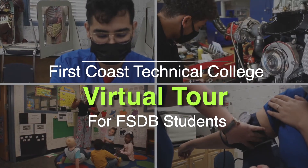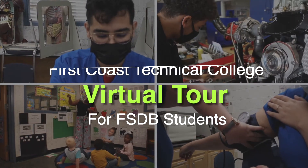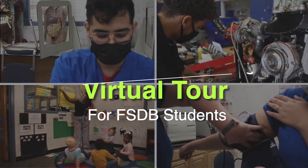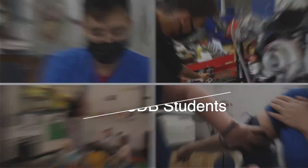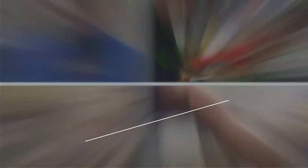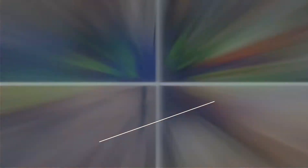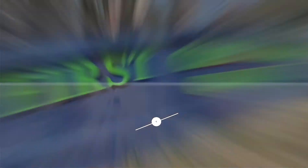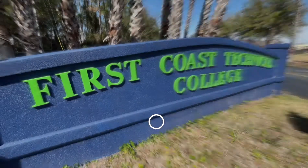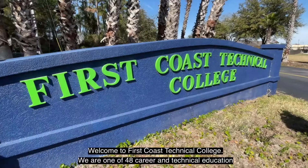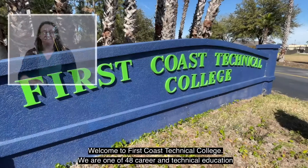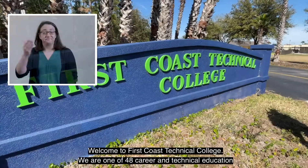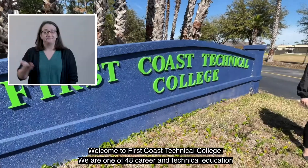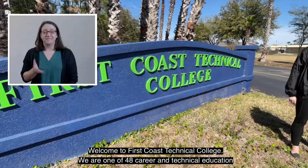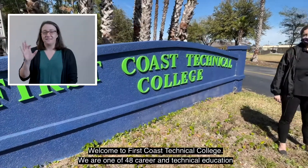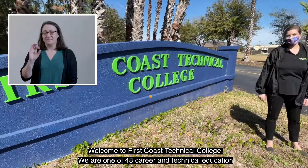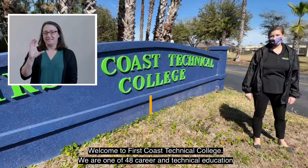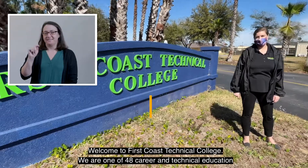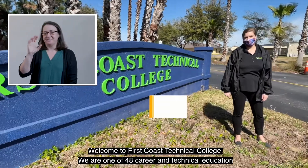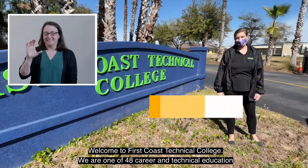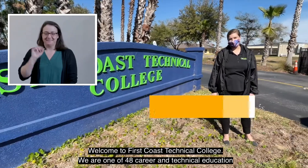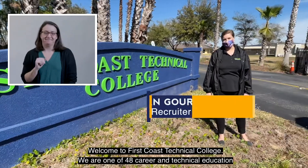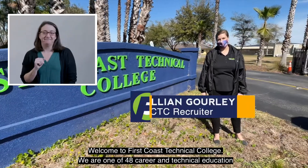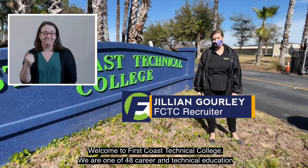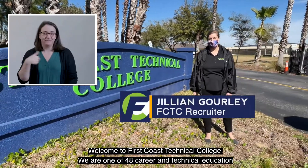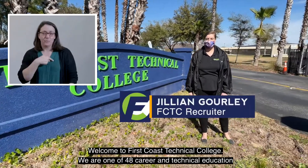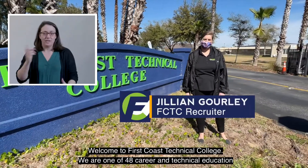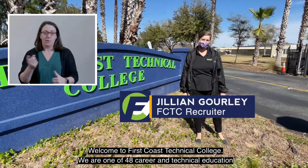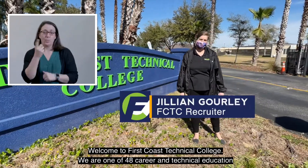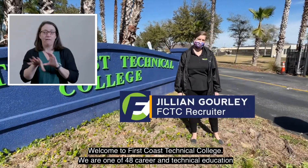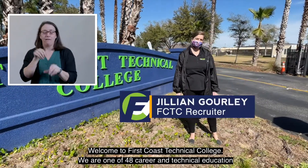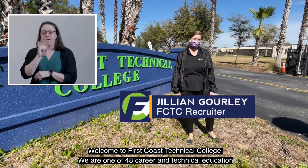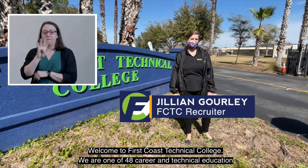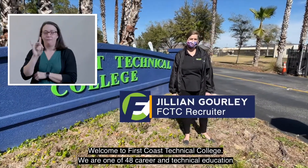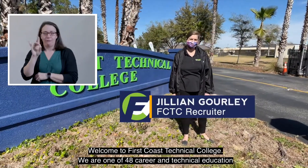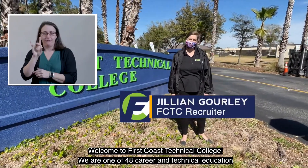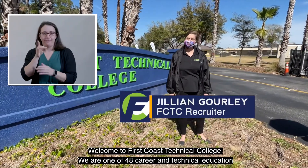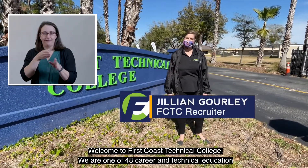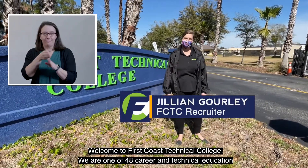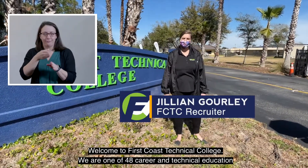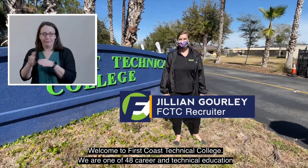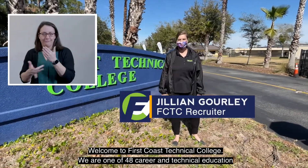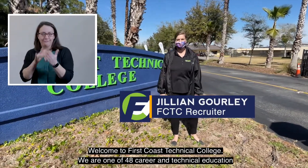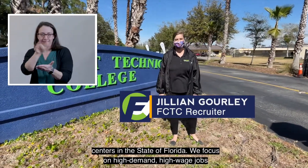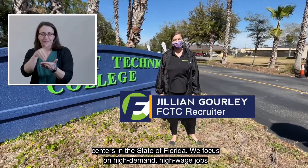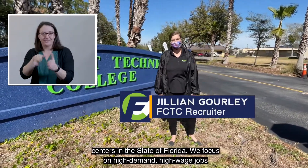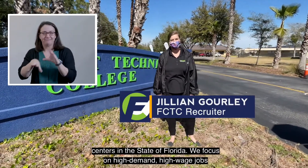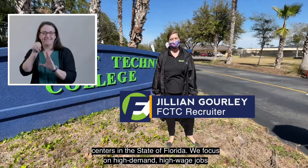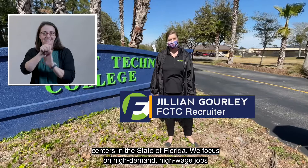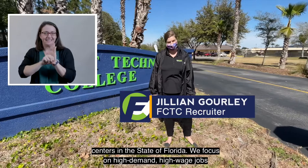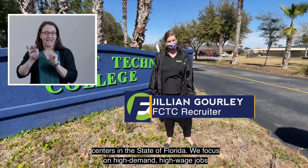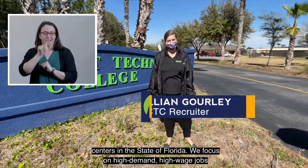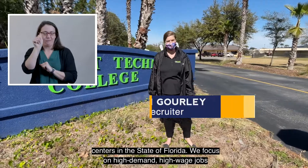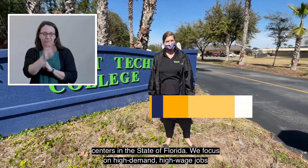students. Welcome to First Coast Technical College. We are one of 48 career and technical education centers in the